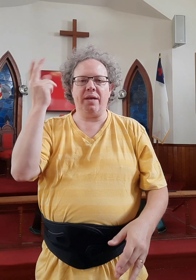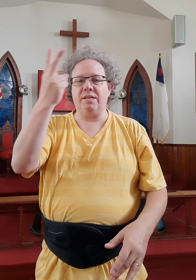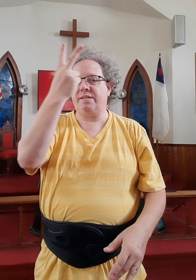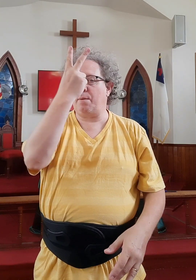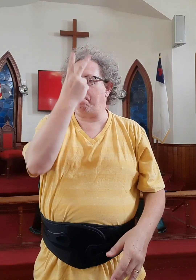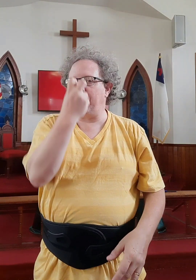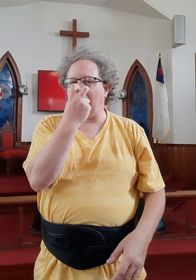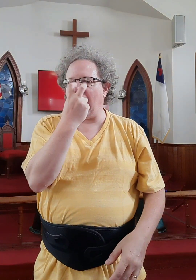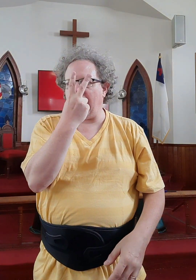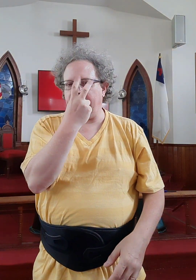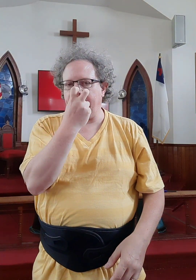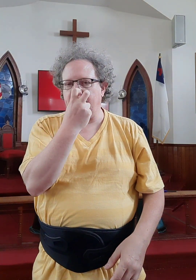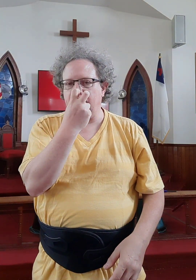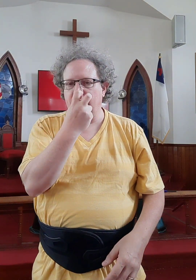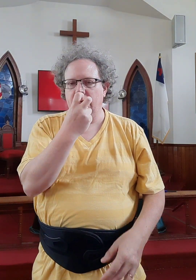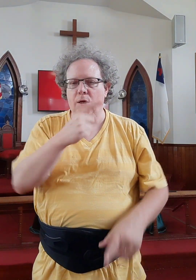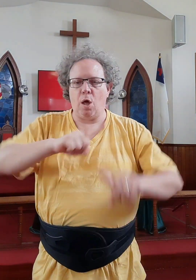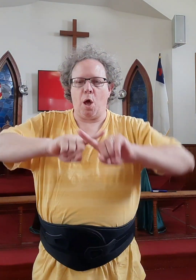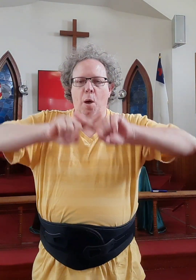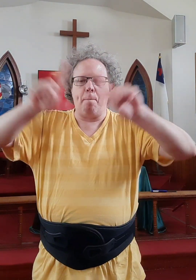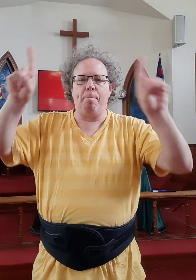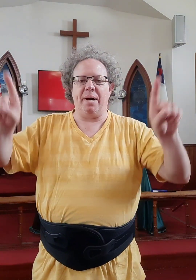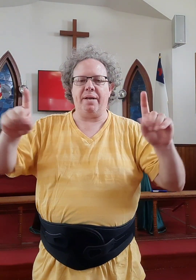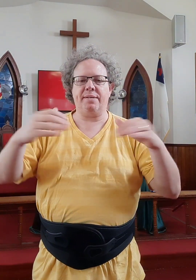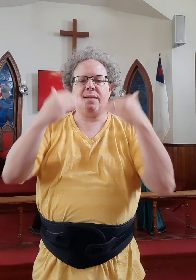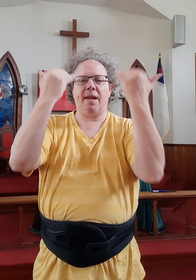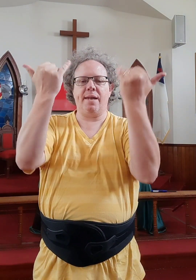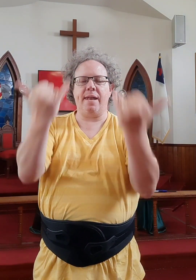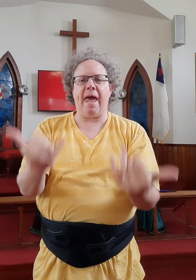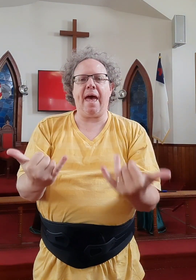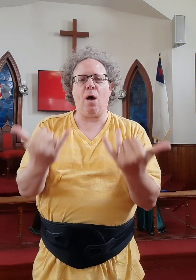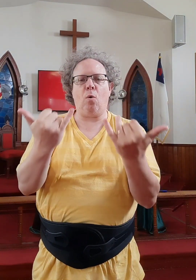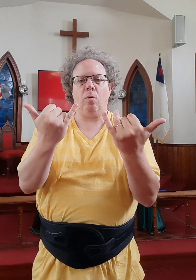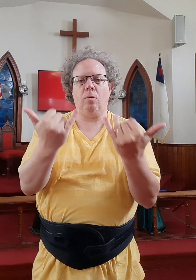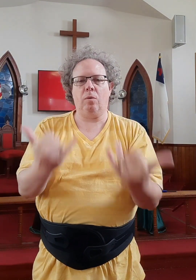Was blind, but now